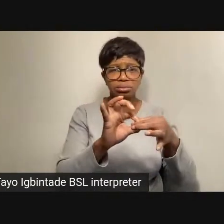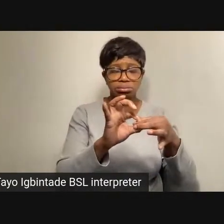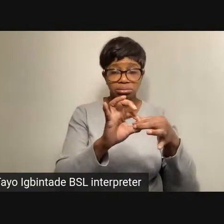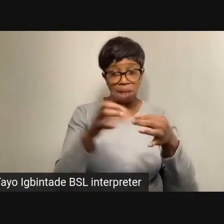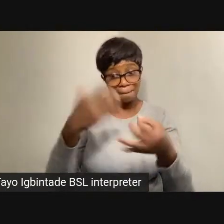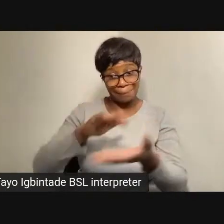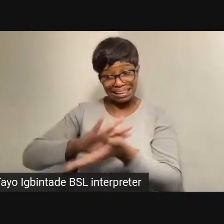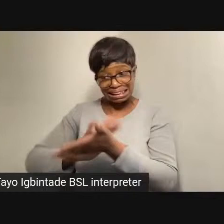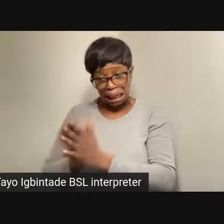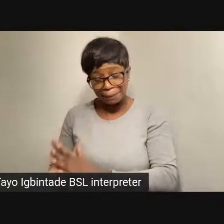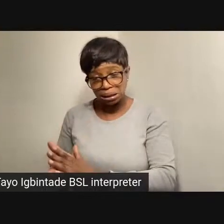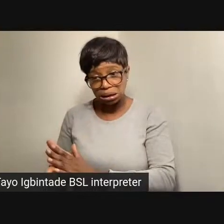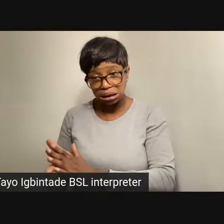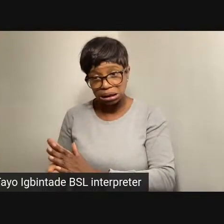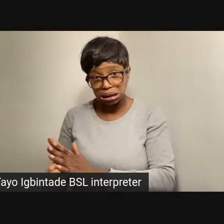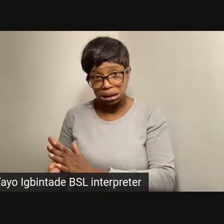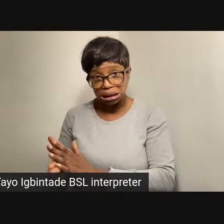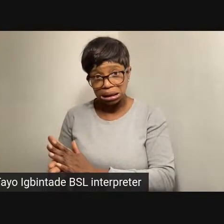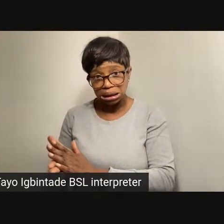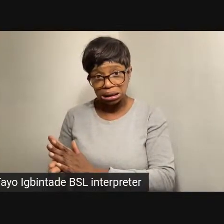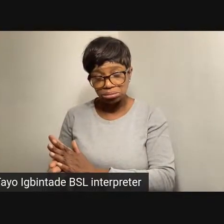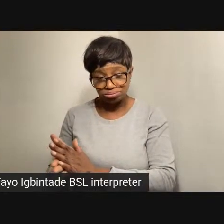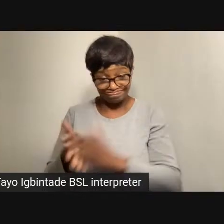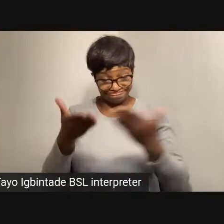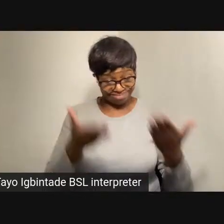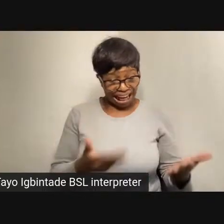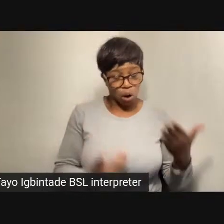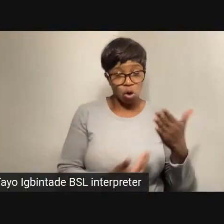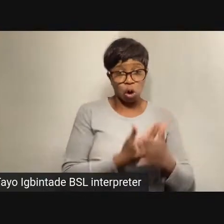damaged and what is new.